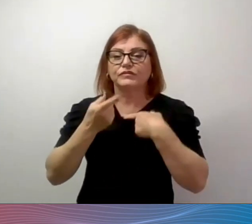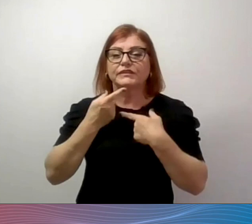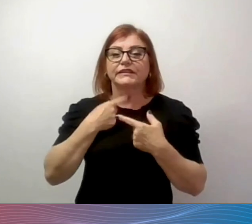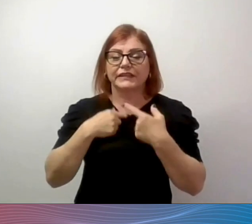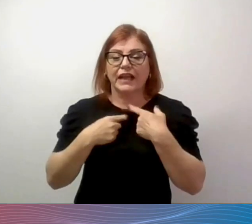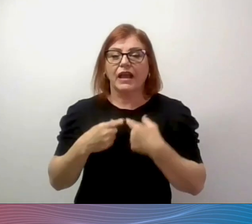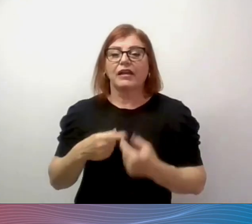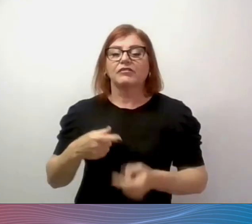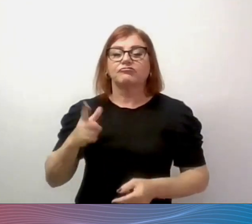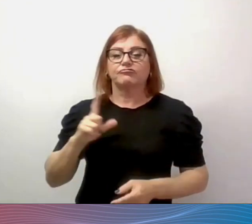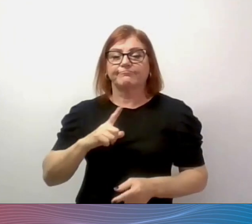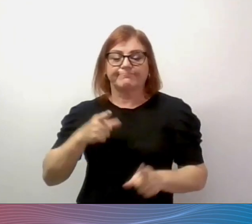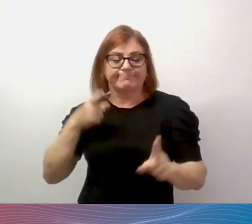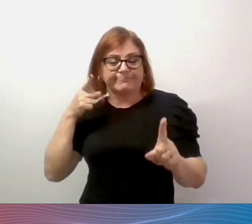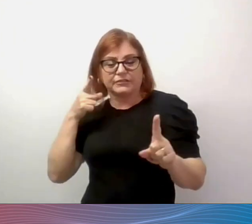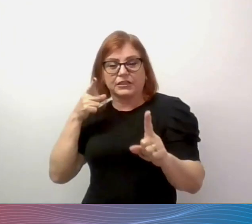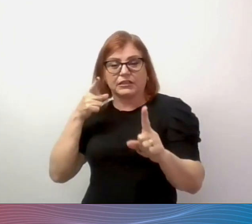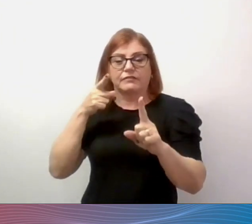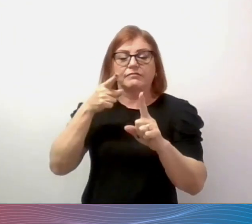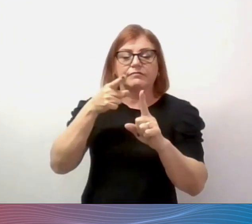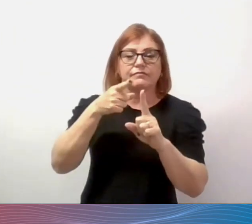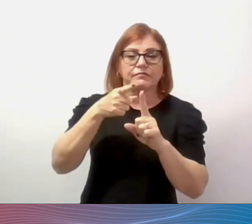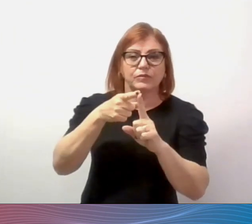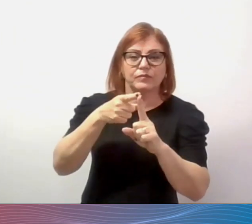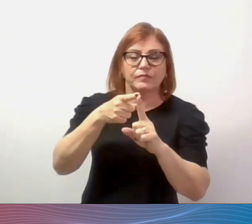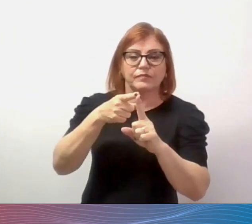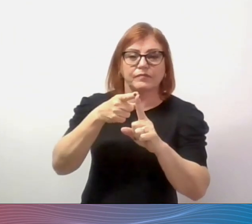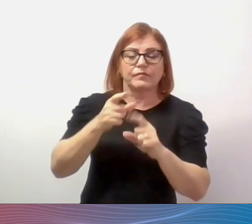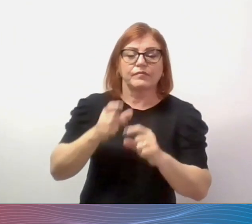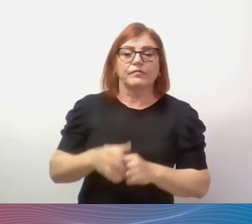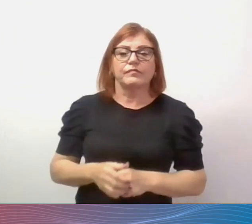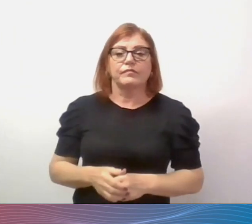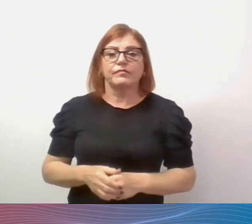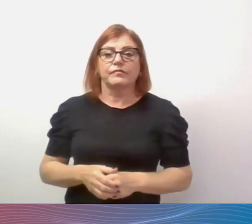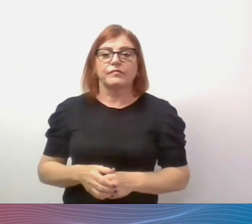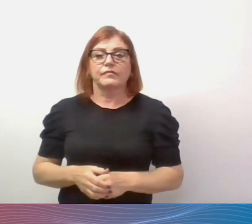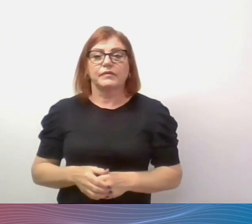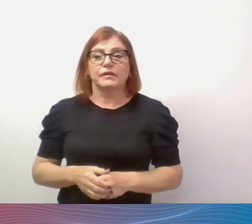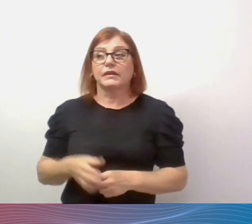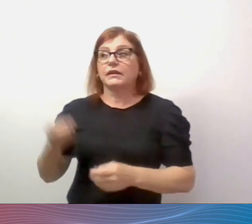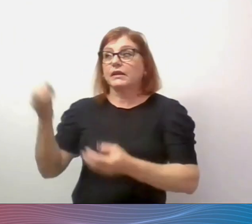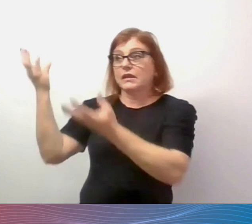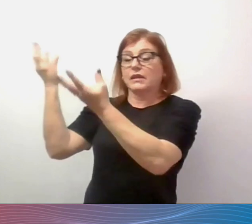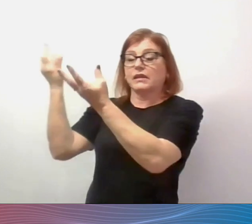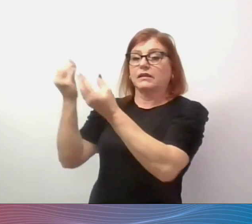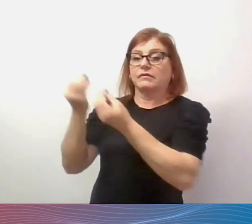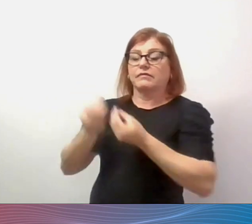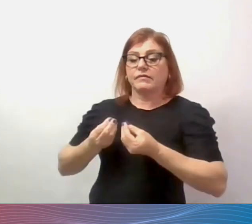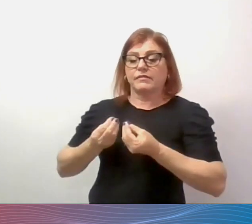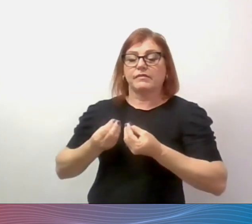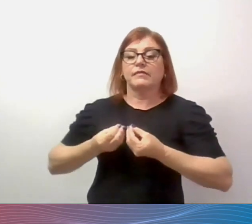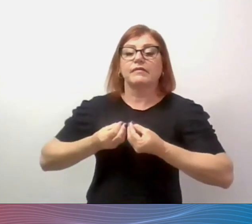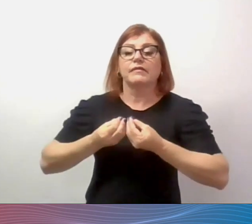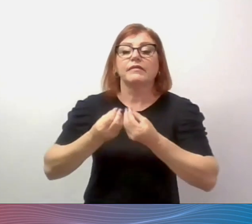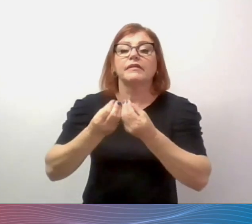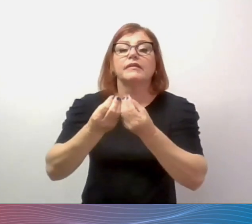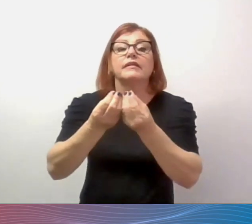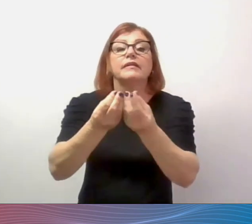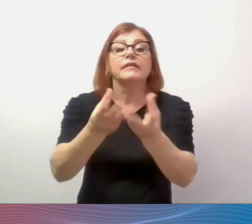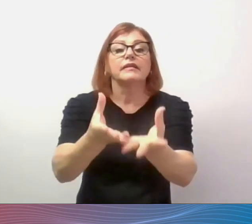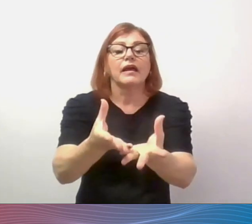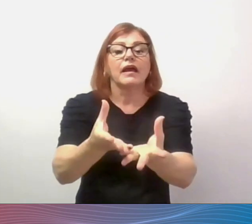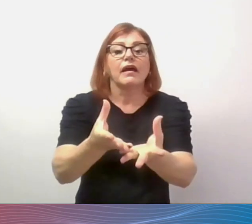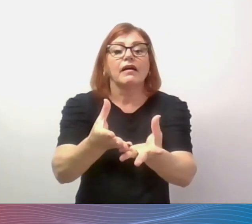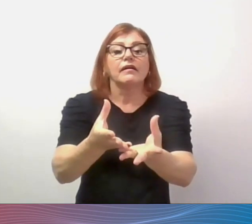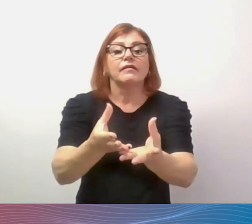of purpose. Ele quer se doar para que o homem se torne o seu lugar de habitação no Espírito. He wants to give himself